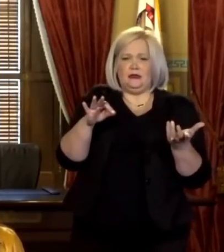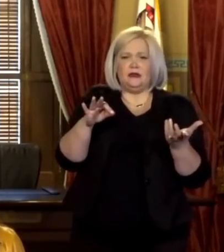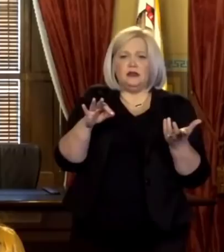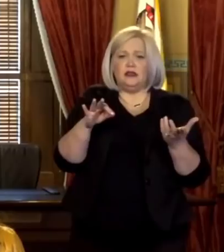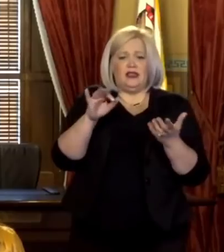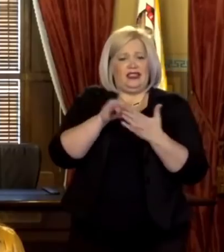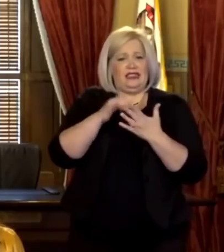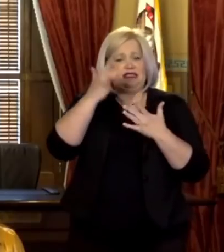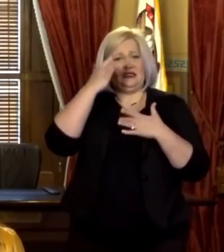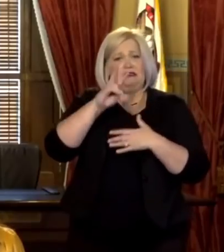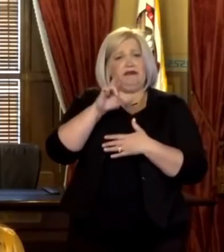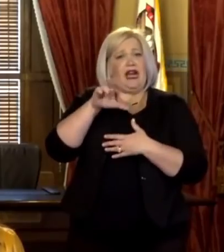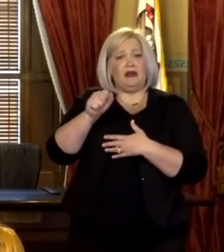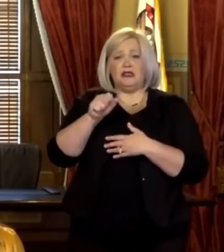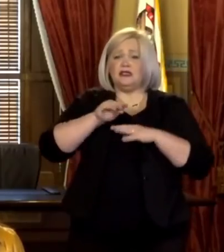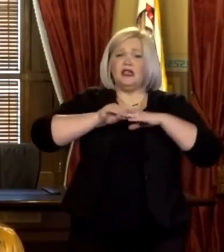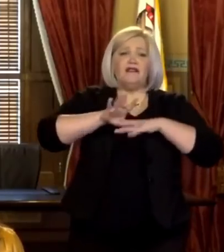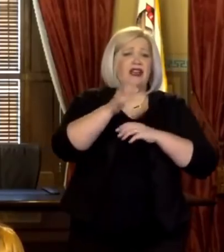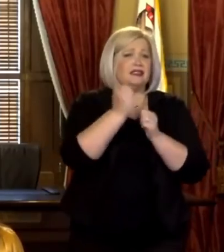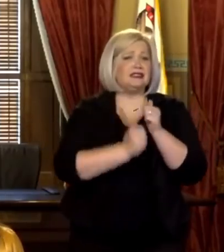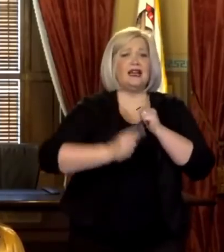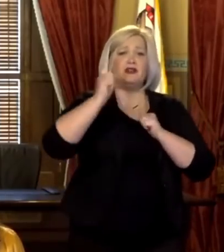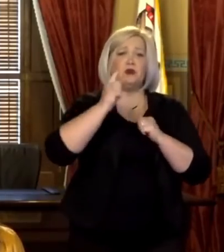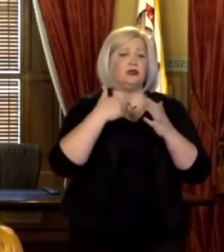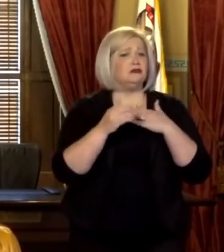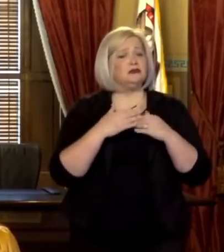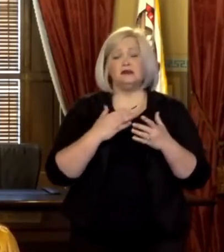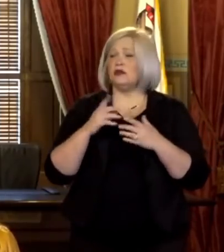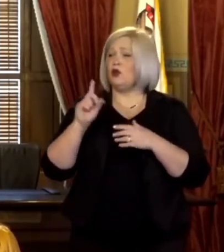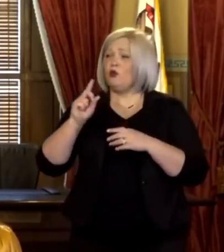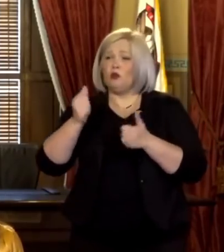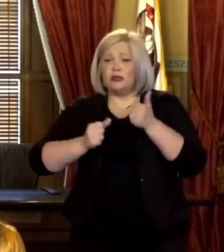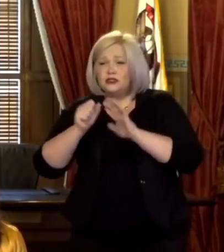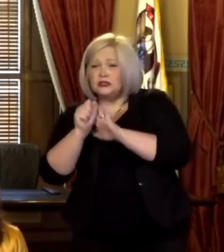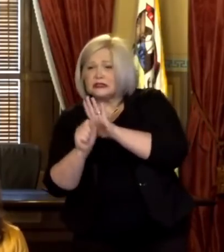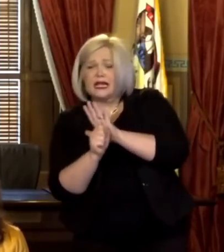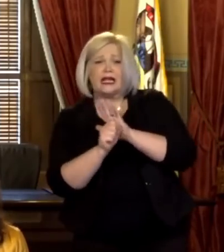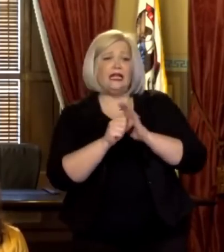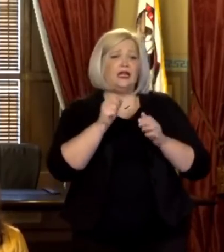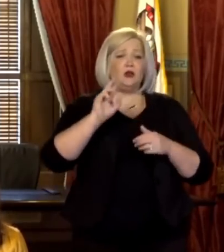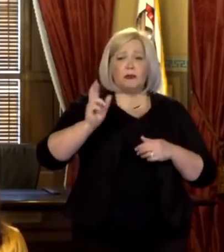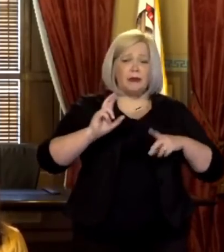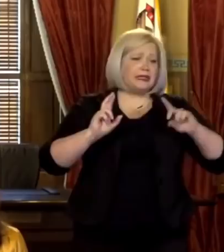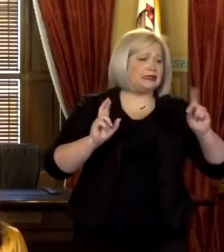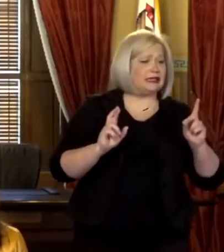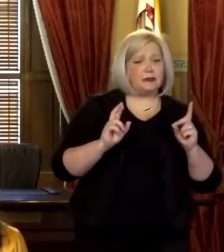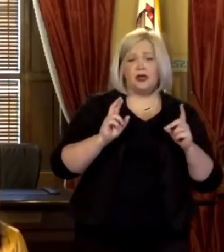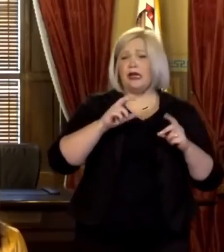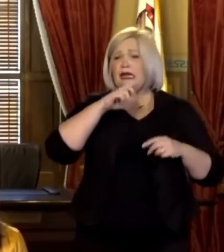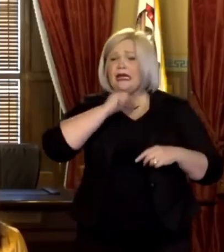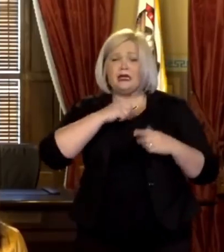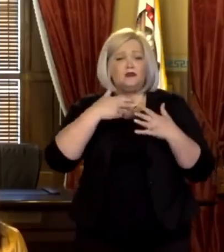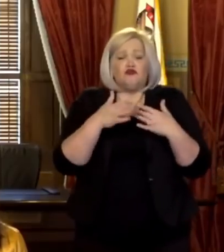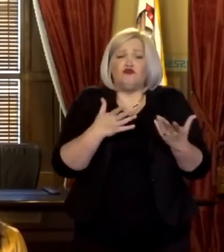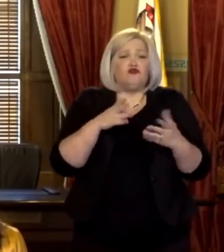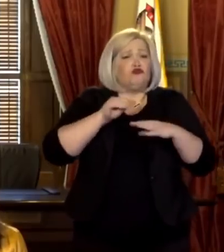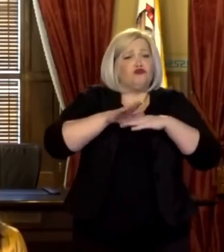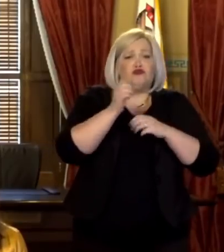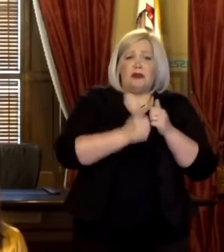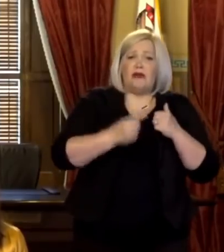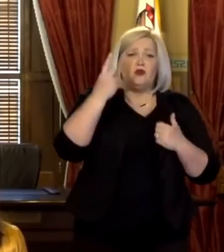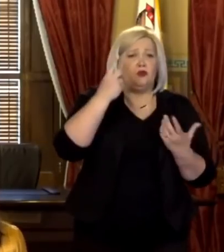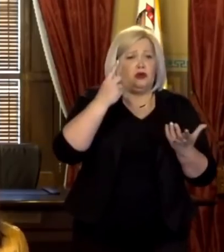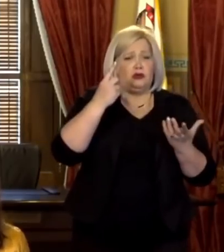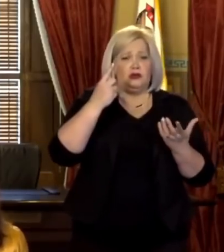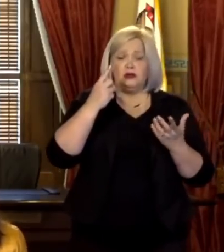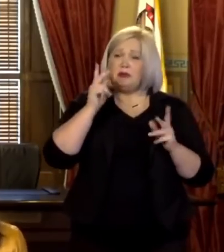distinguish between party line or state line or any other divide for that matter. And so I do think that, while